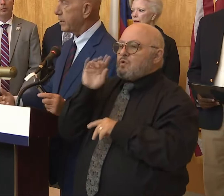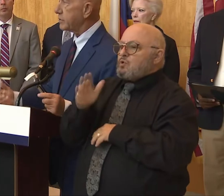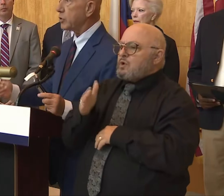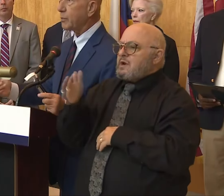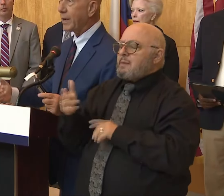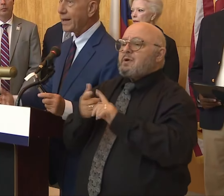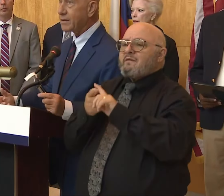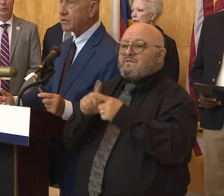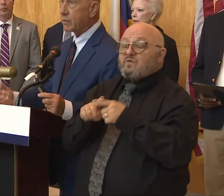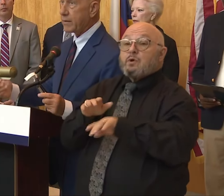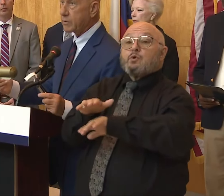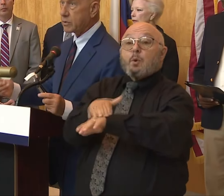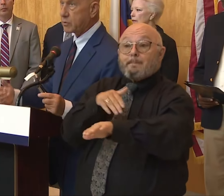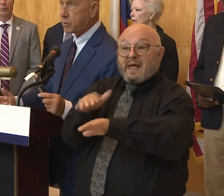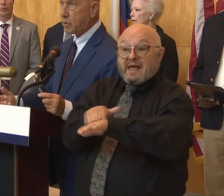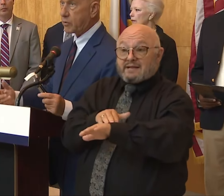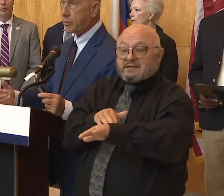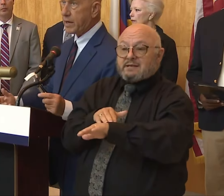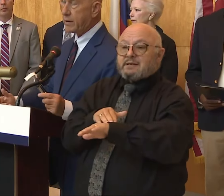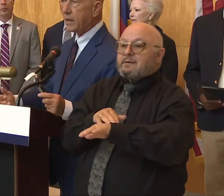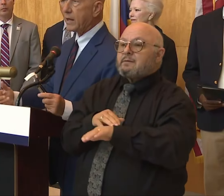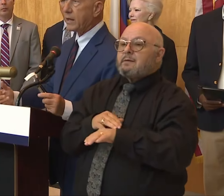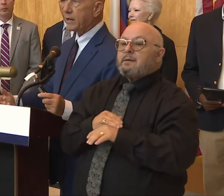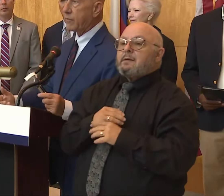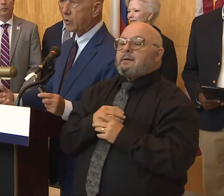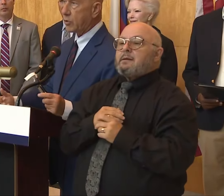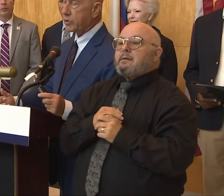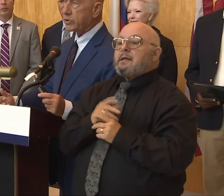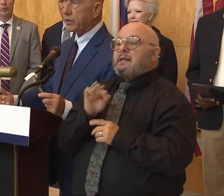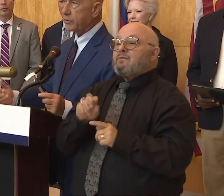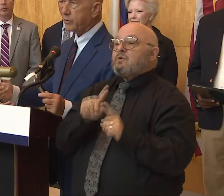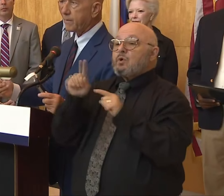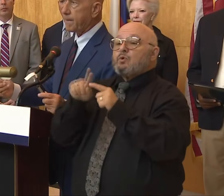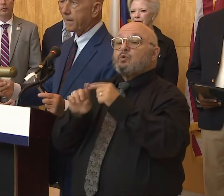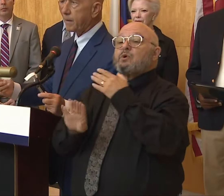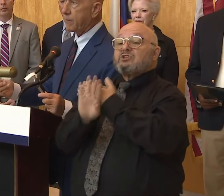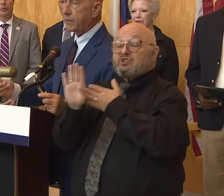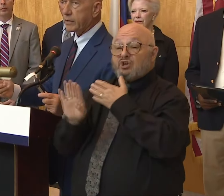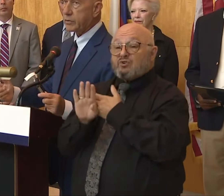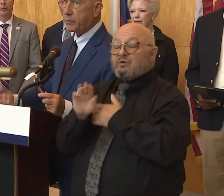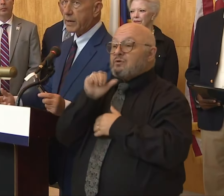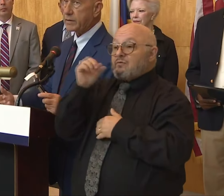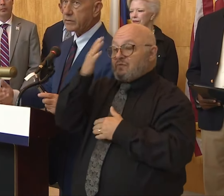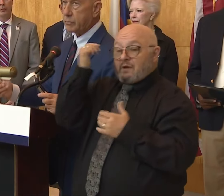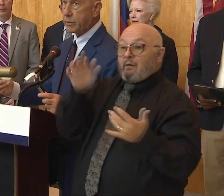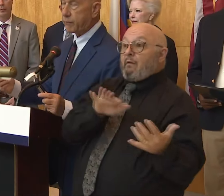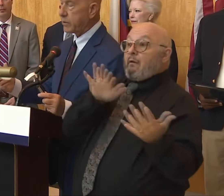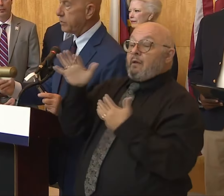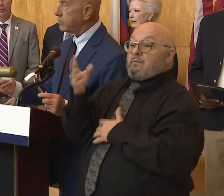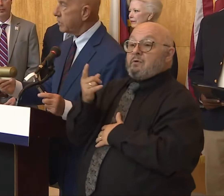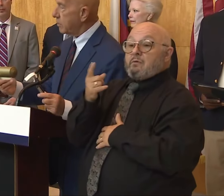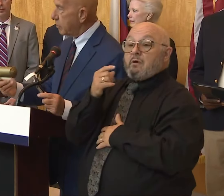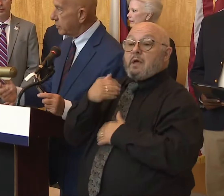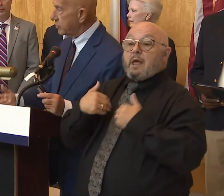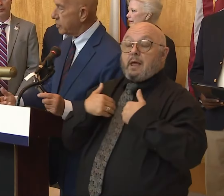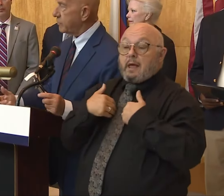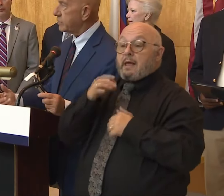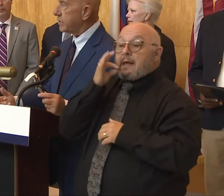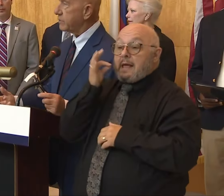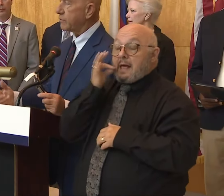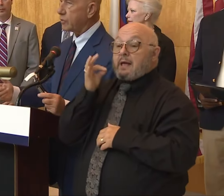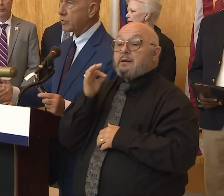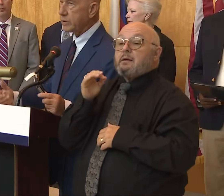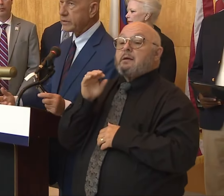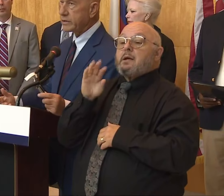your friends, your pets? We haven't talked about, if you go to a shelter, don't forget your pets. If we use